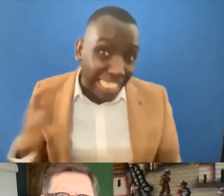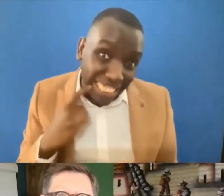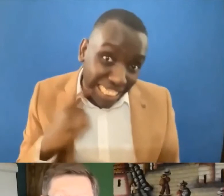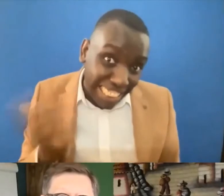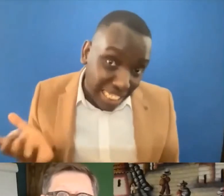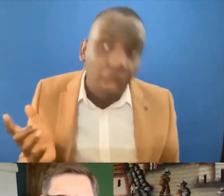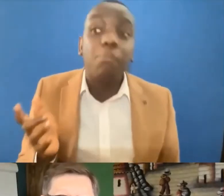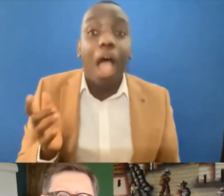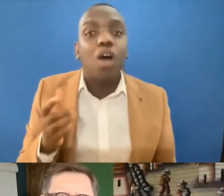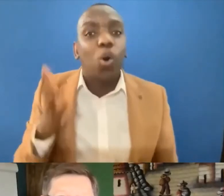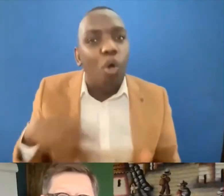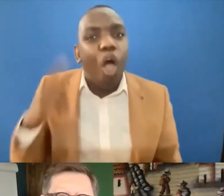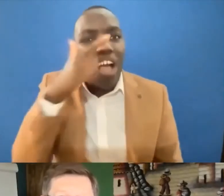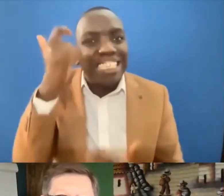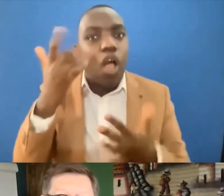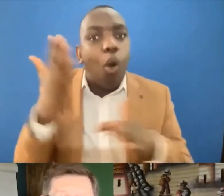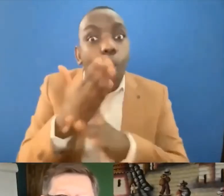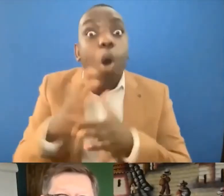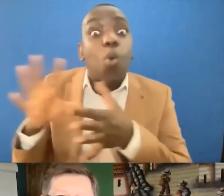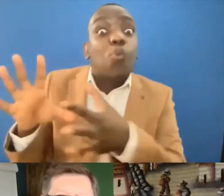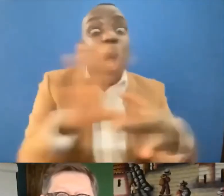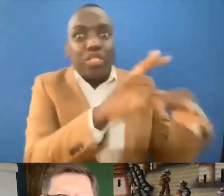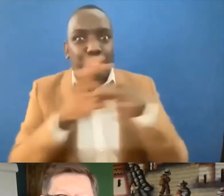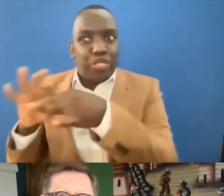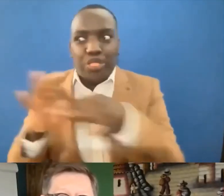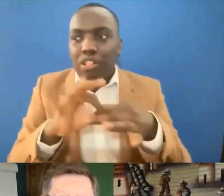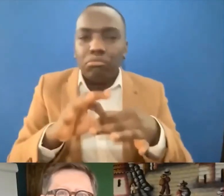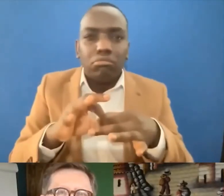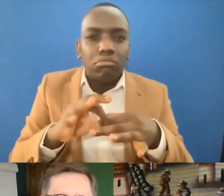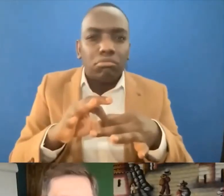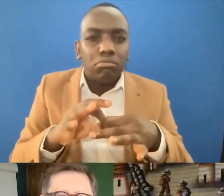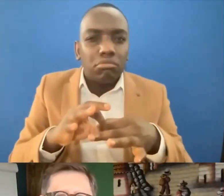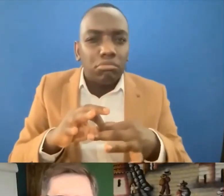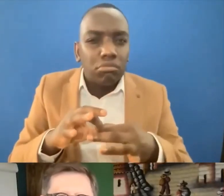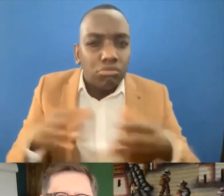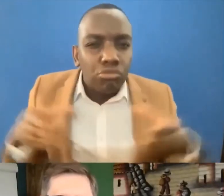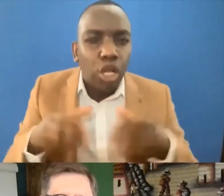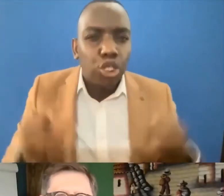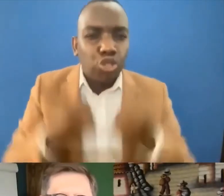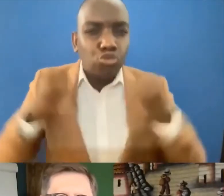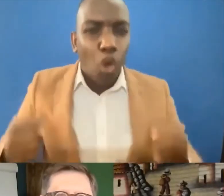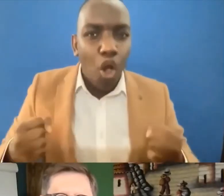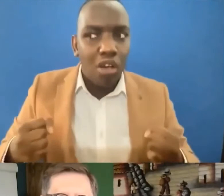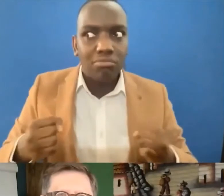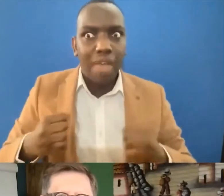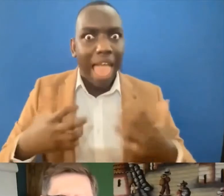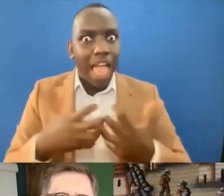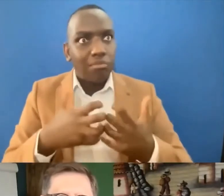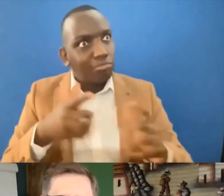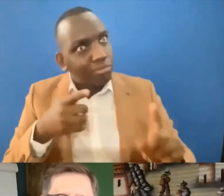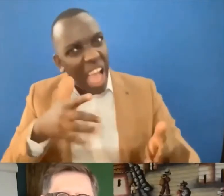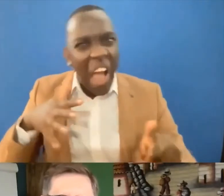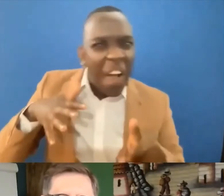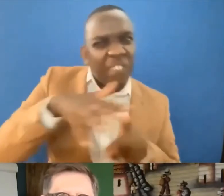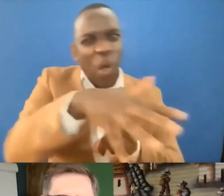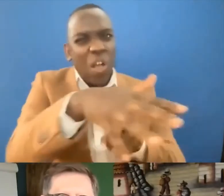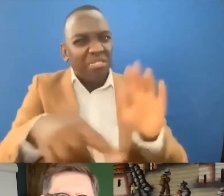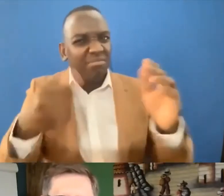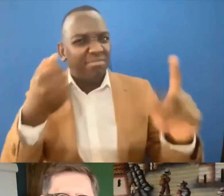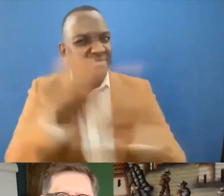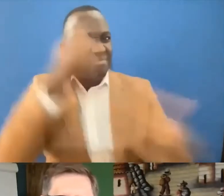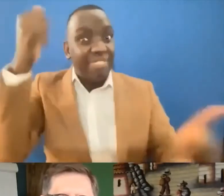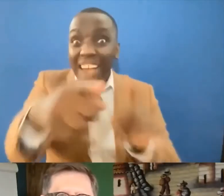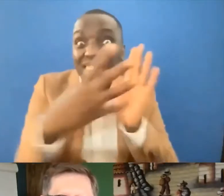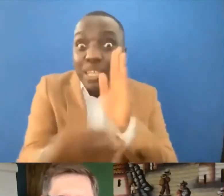different philosophies. I know that organisations have a different ethos. But if we work together, the theory is that we have power in our